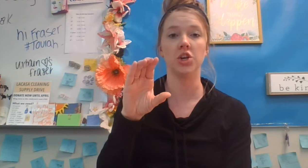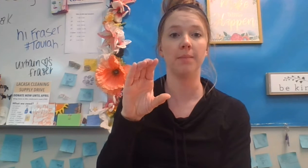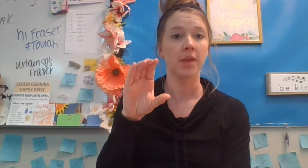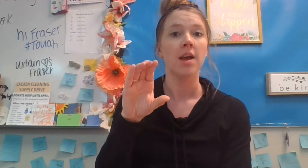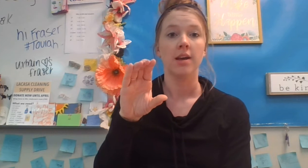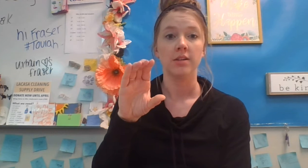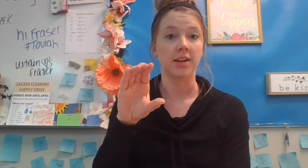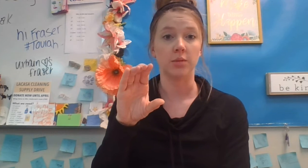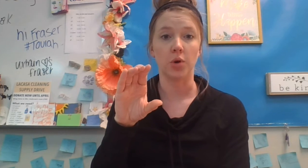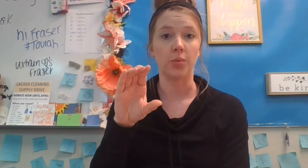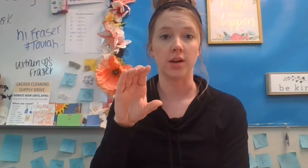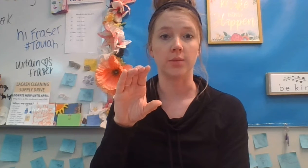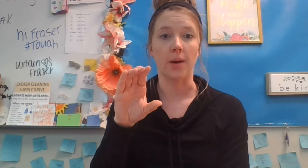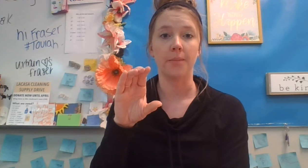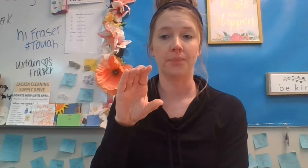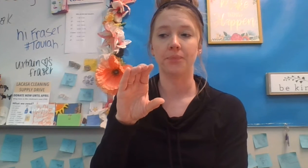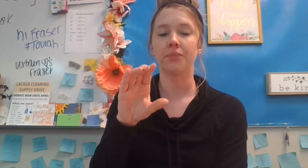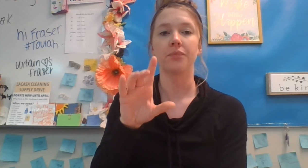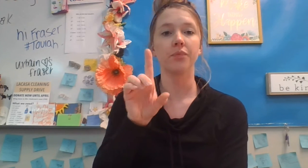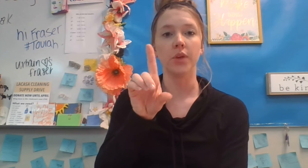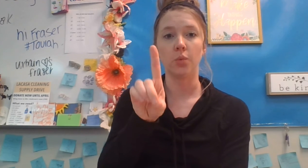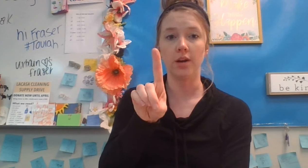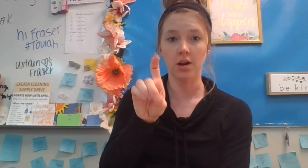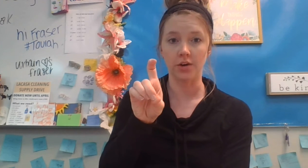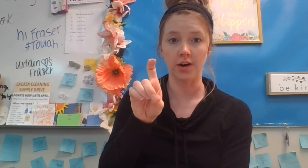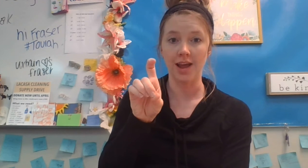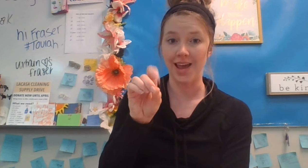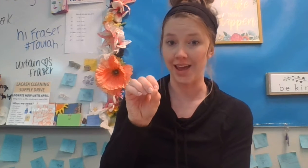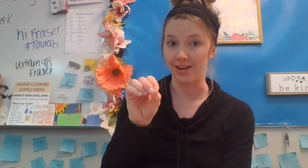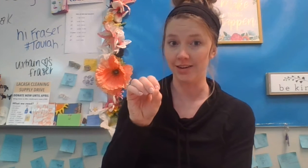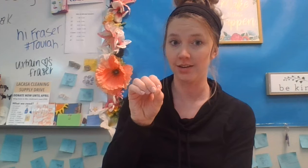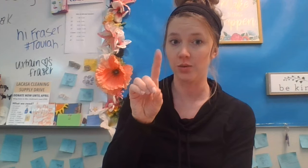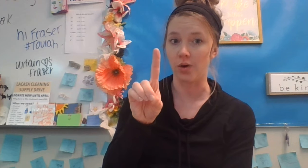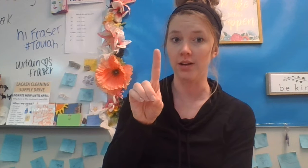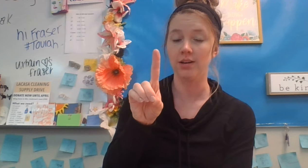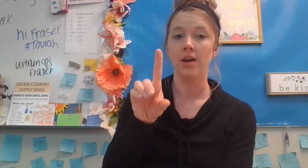shape, that's appropriate as well. 101,